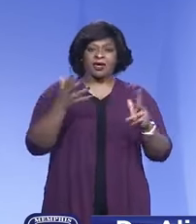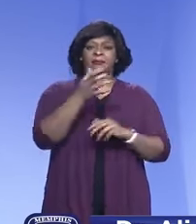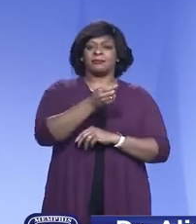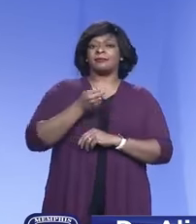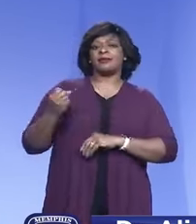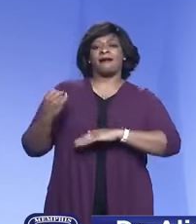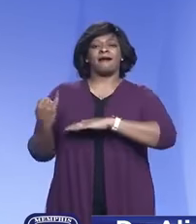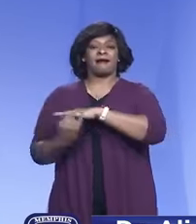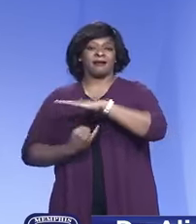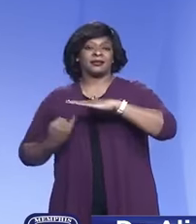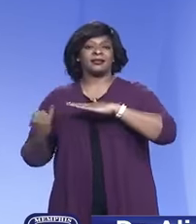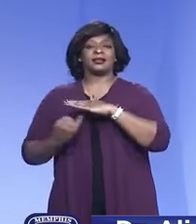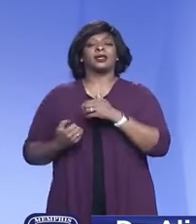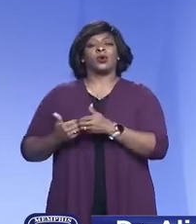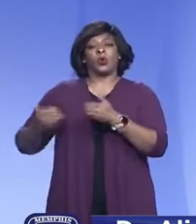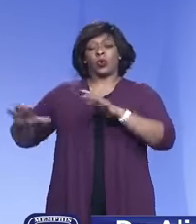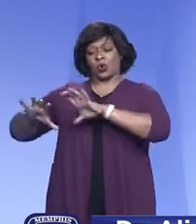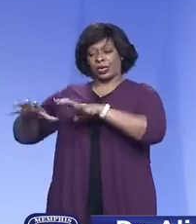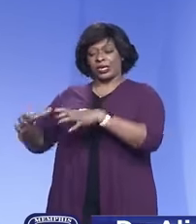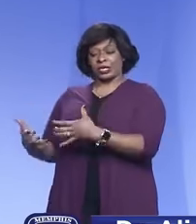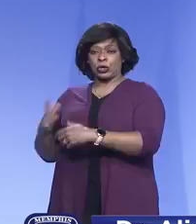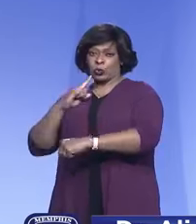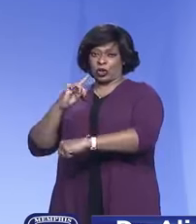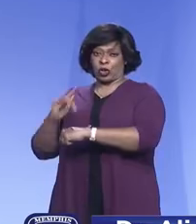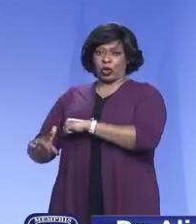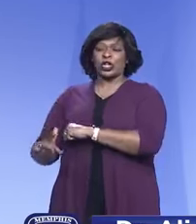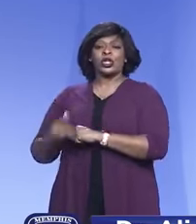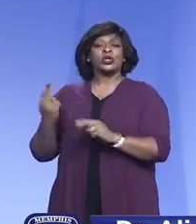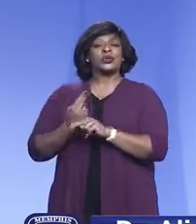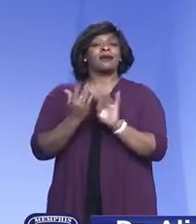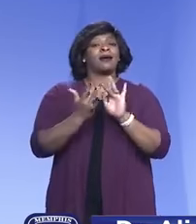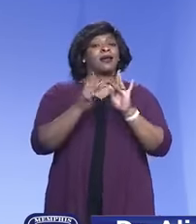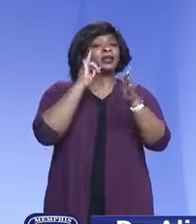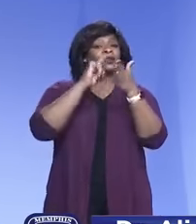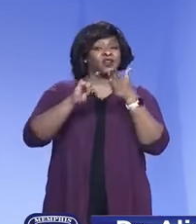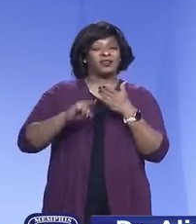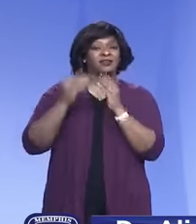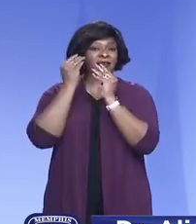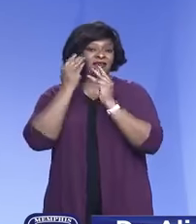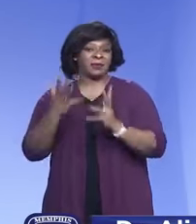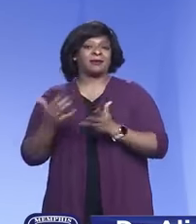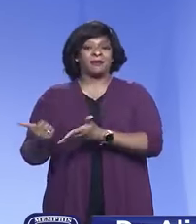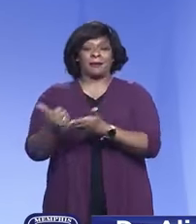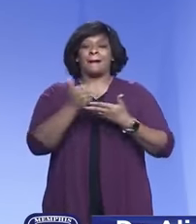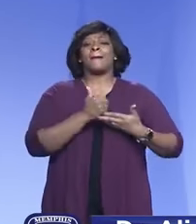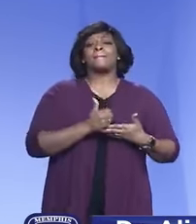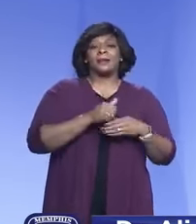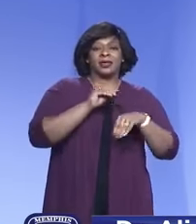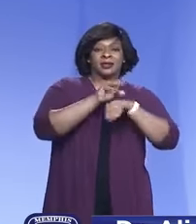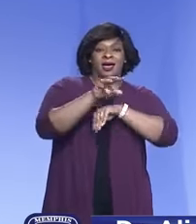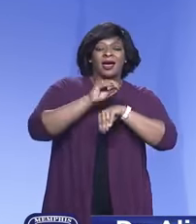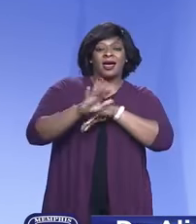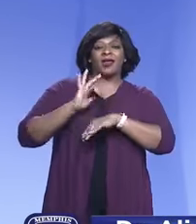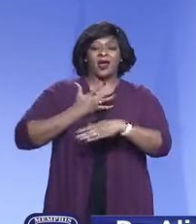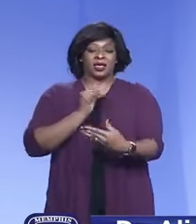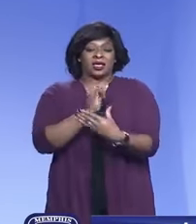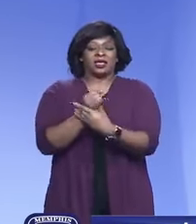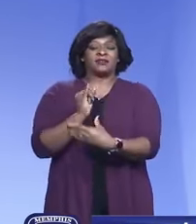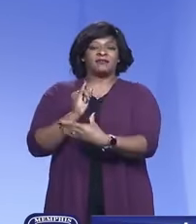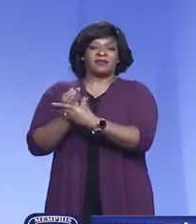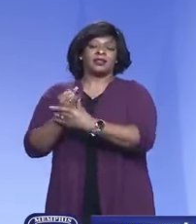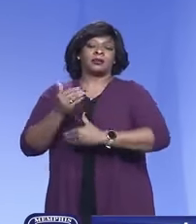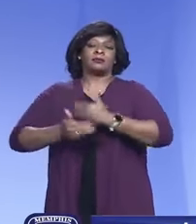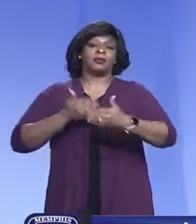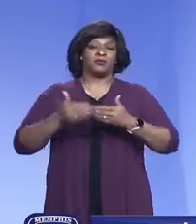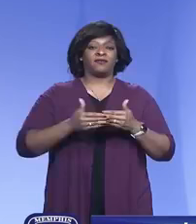in isolation and quarantine early, and using the contact tracing information to help us guide our interventions